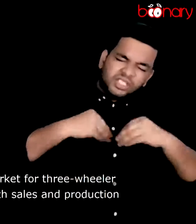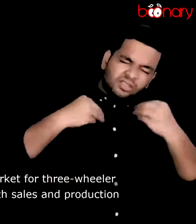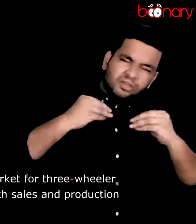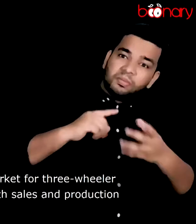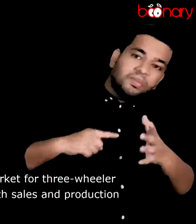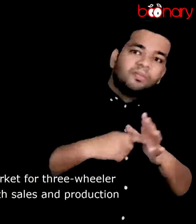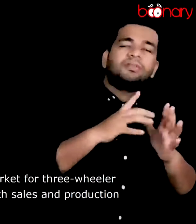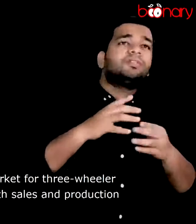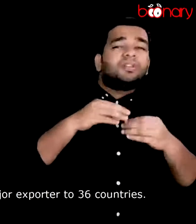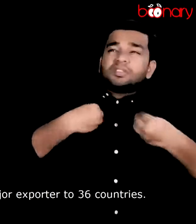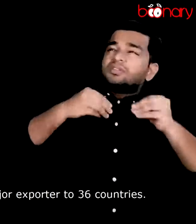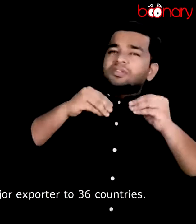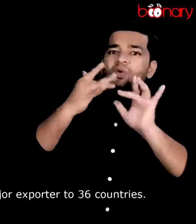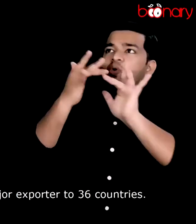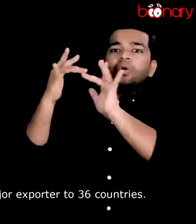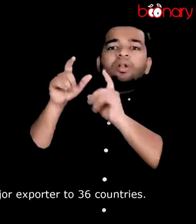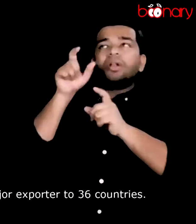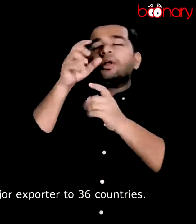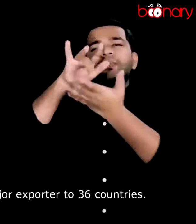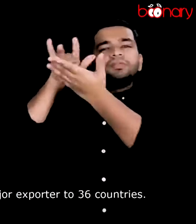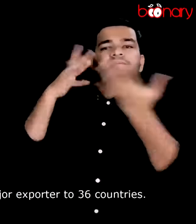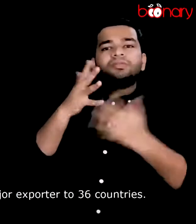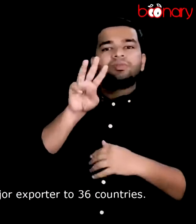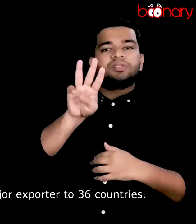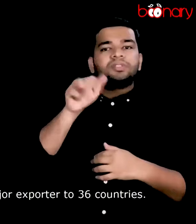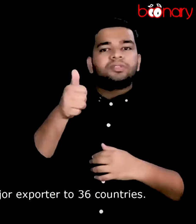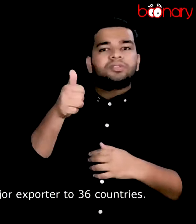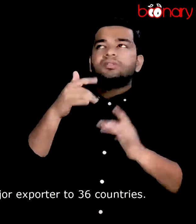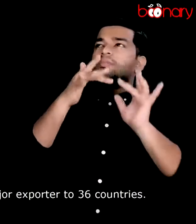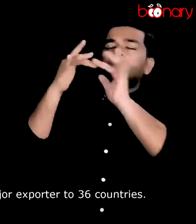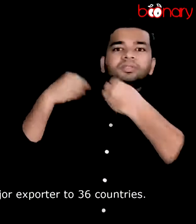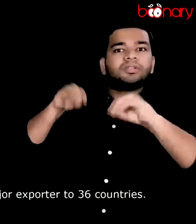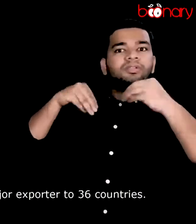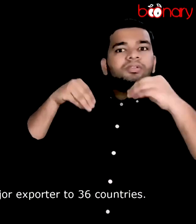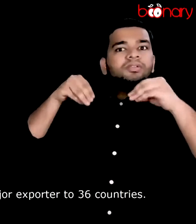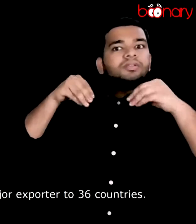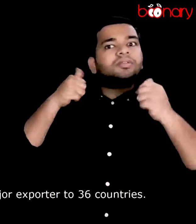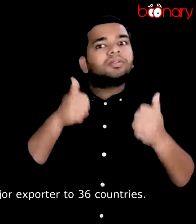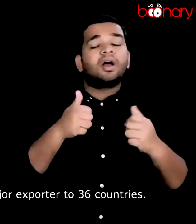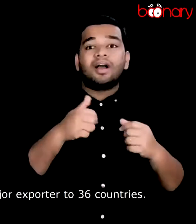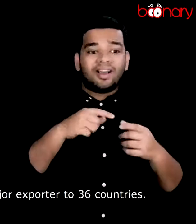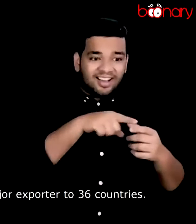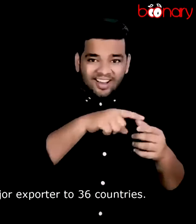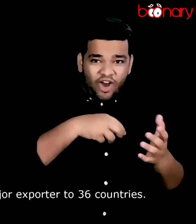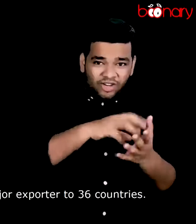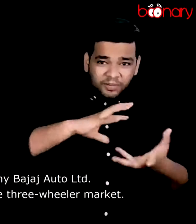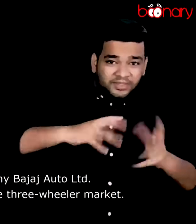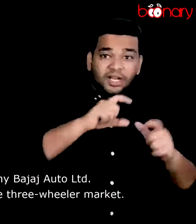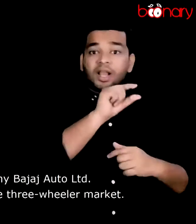sales and production across the globe and is a major exporter to 36 countries. The Indian